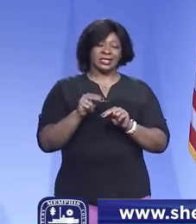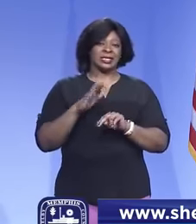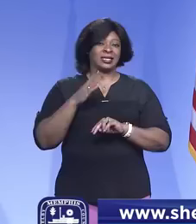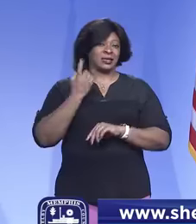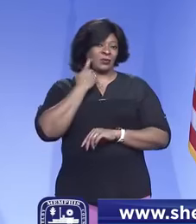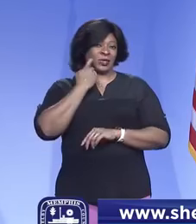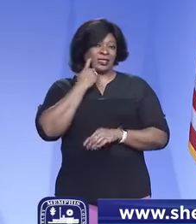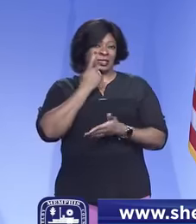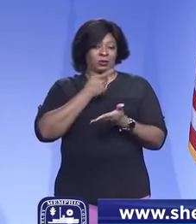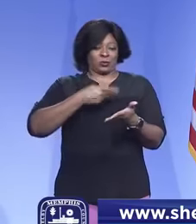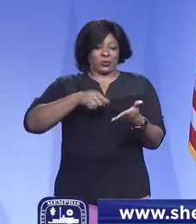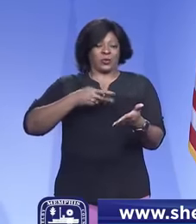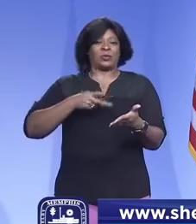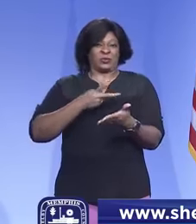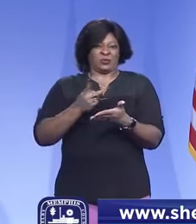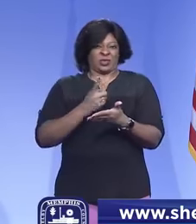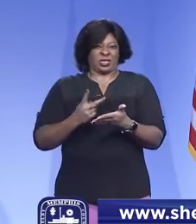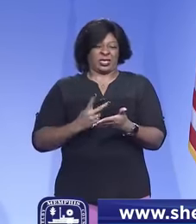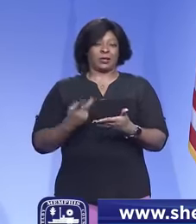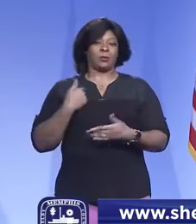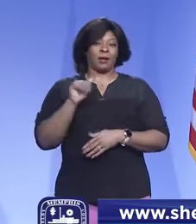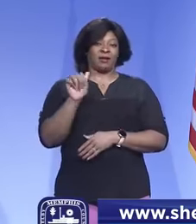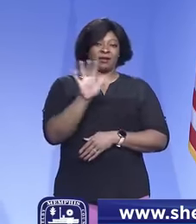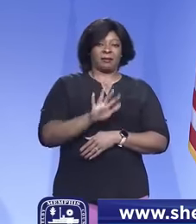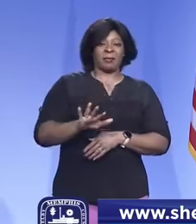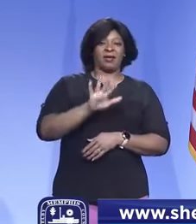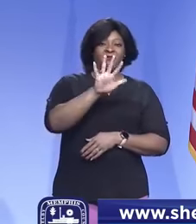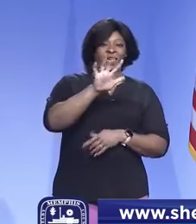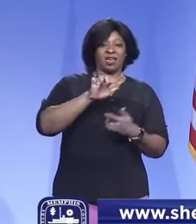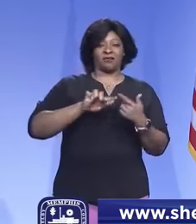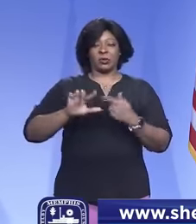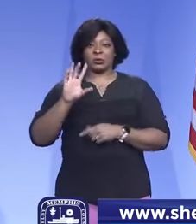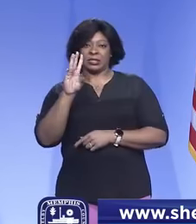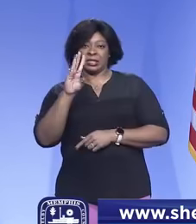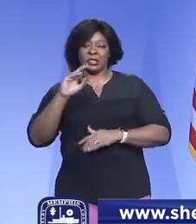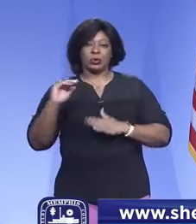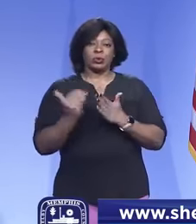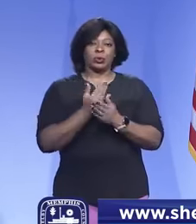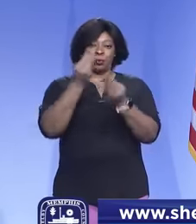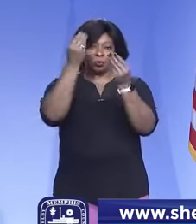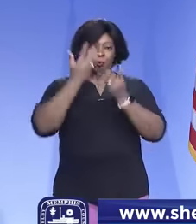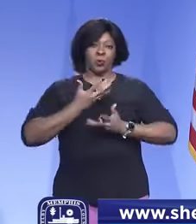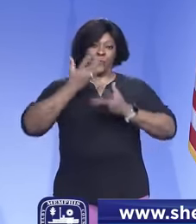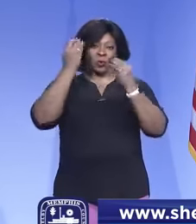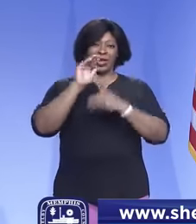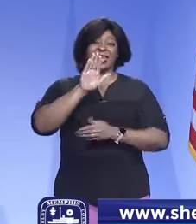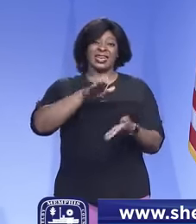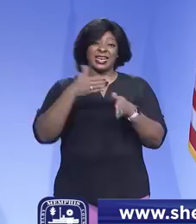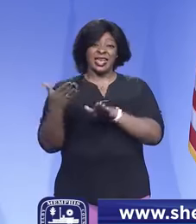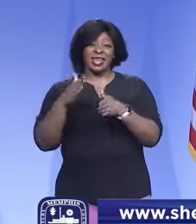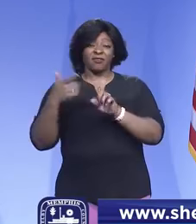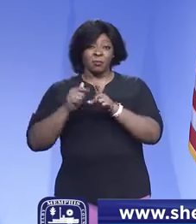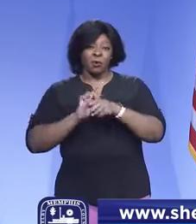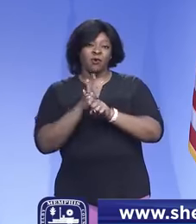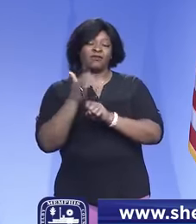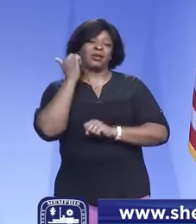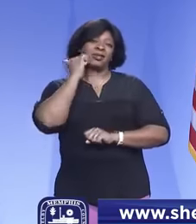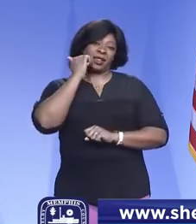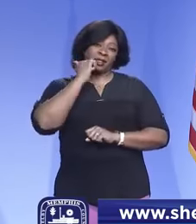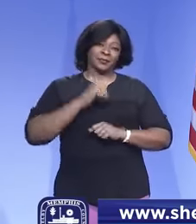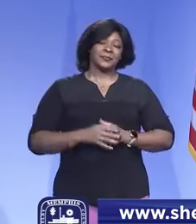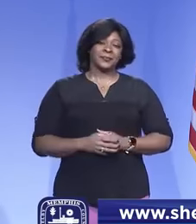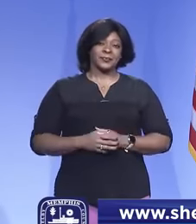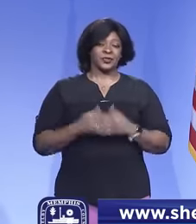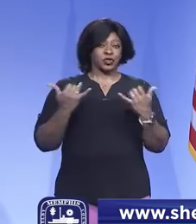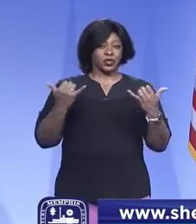recent weeks. So we are averaging about 5 to 6 new reported deaths per day. Currently, we